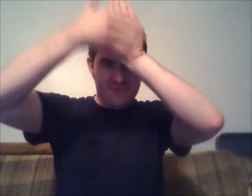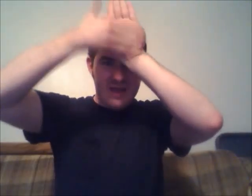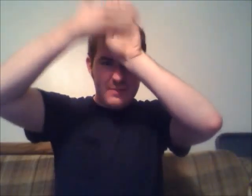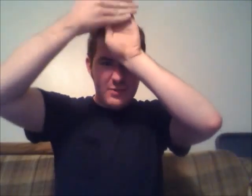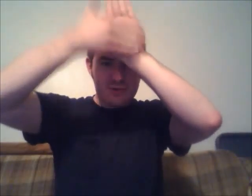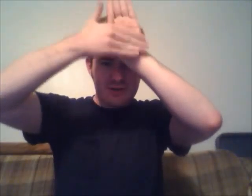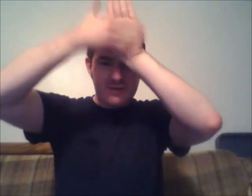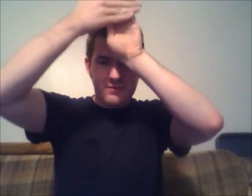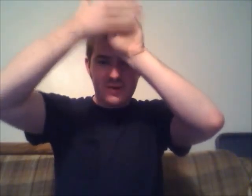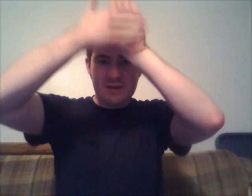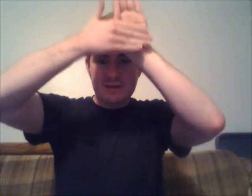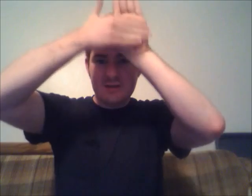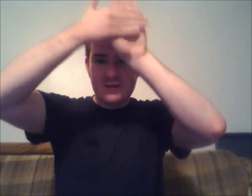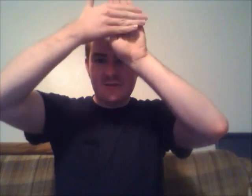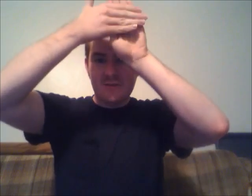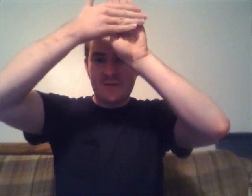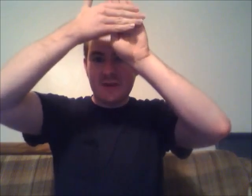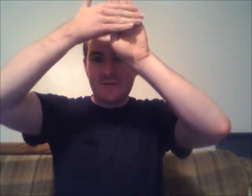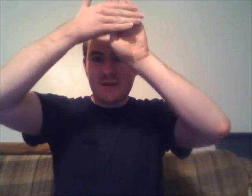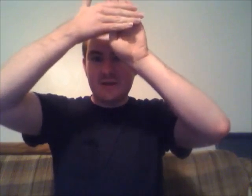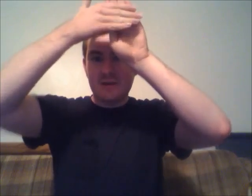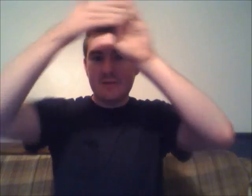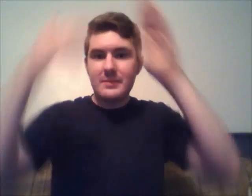flat part in the front for firefighter.